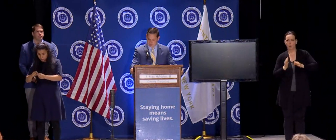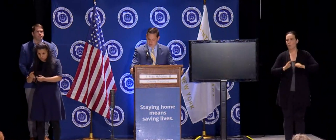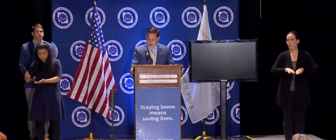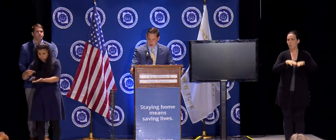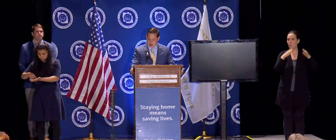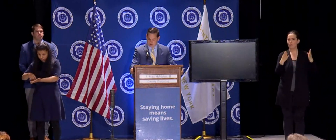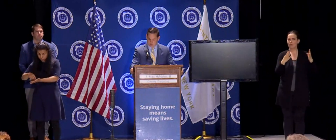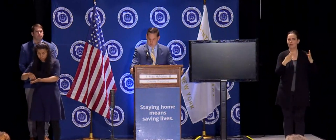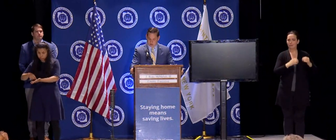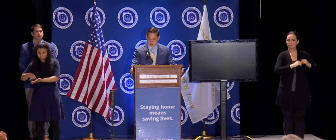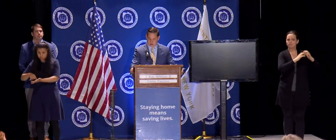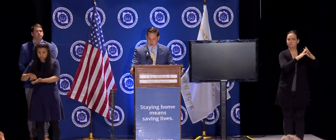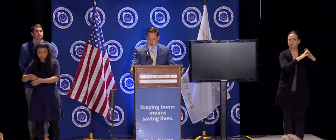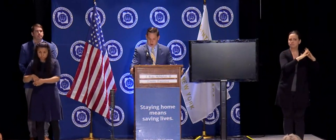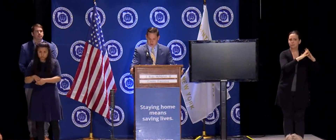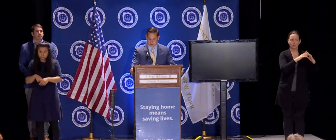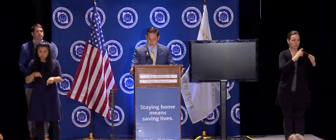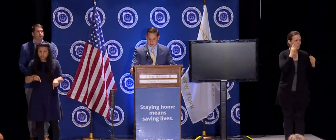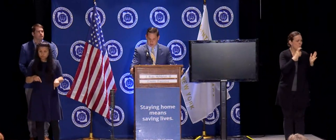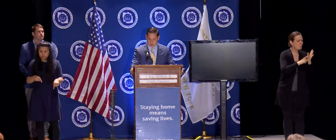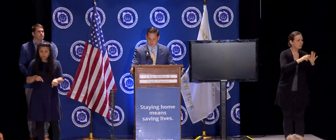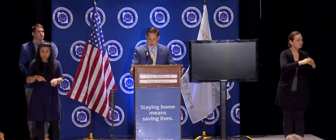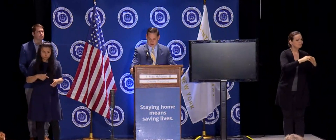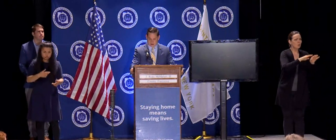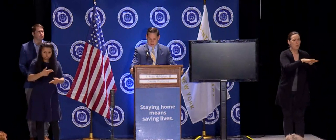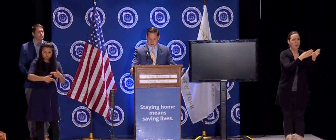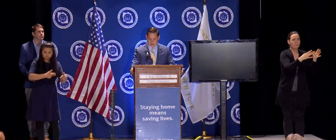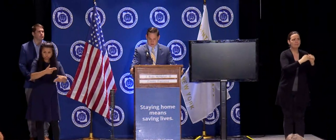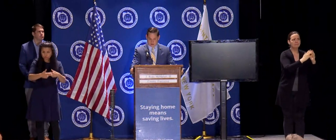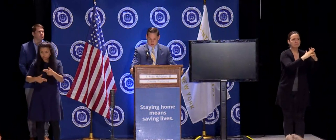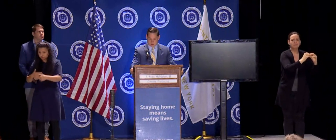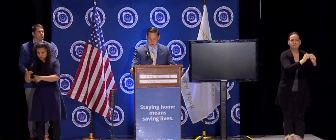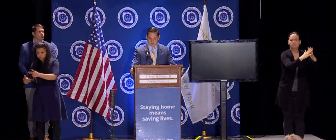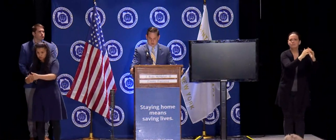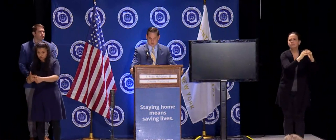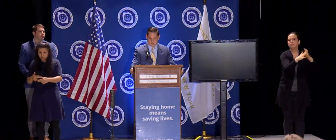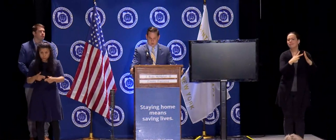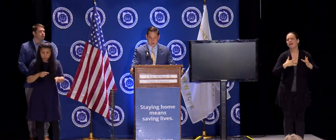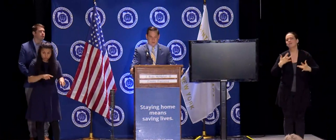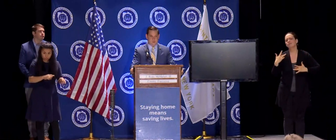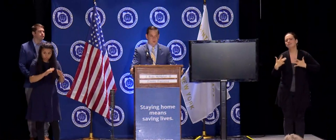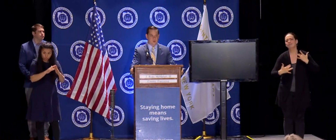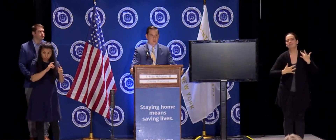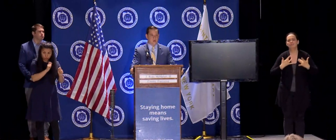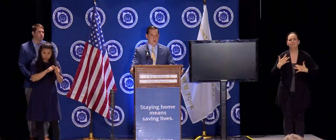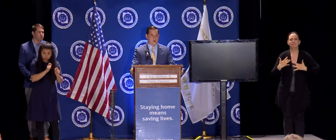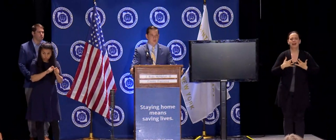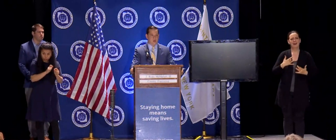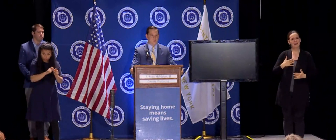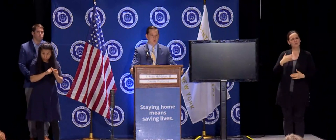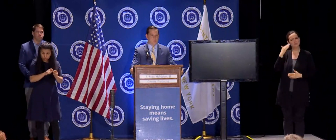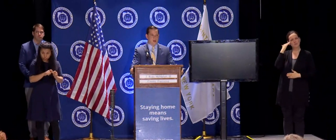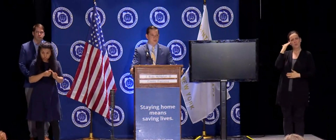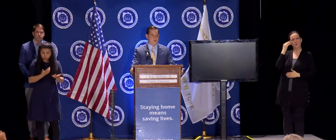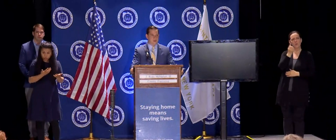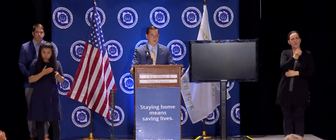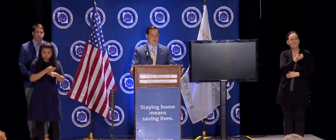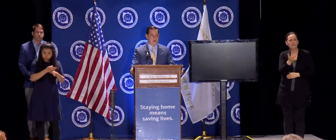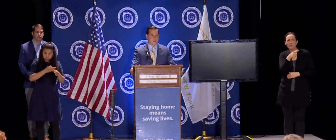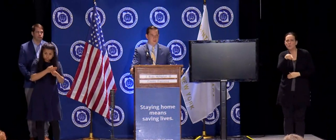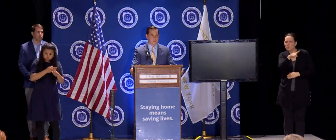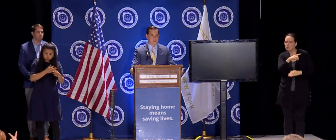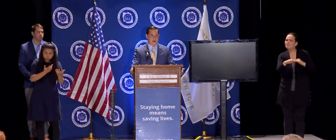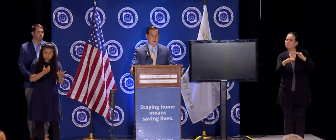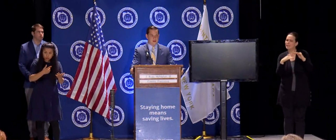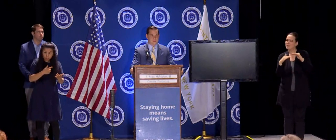sidelines. Related to construction, I know I've gotten questions related to the Trammell Crow project in